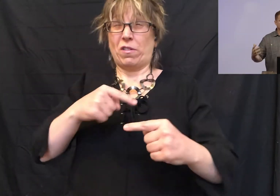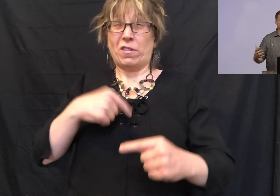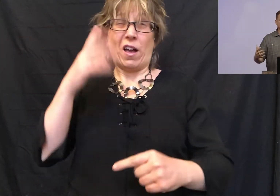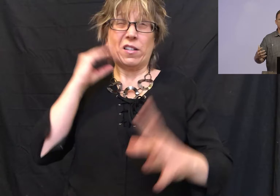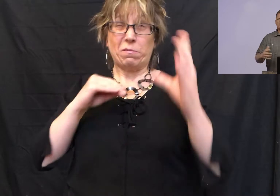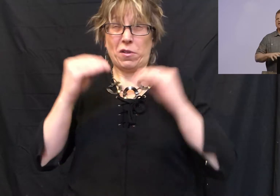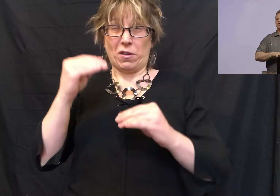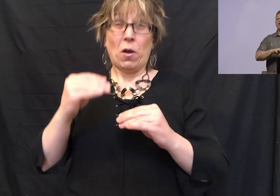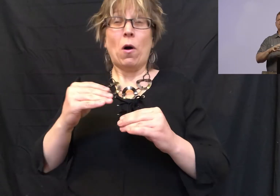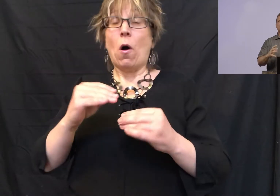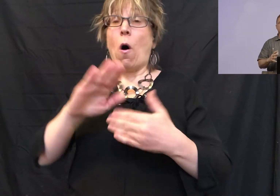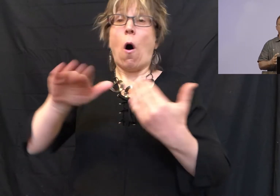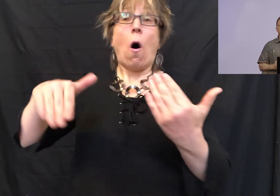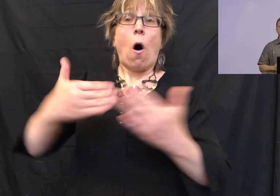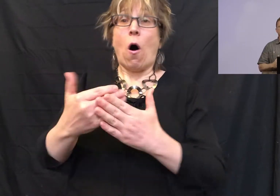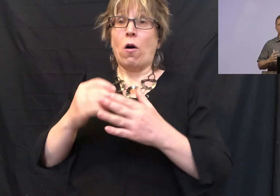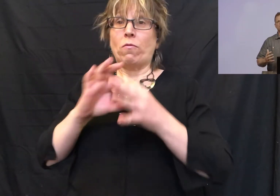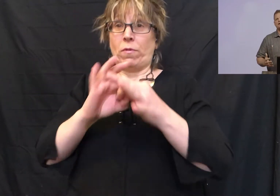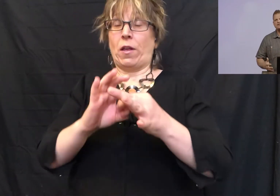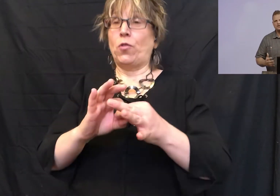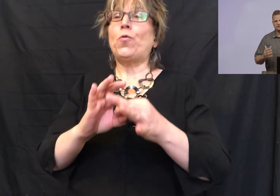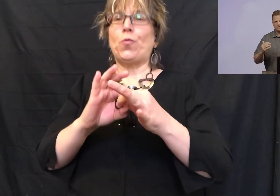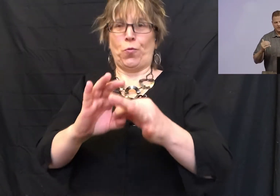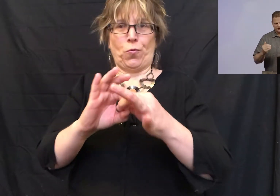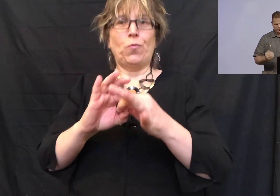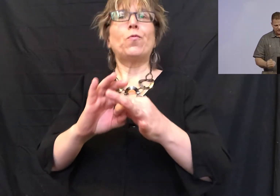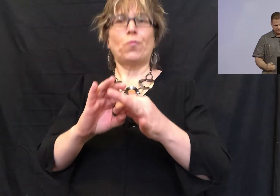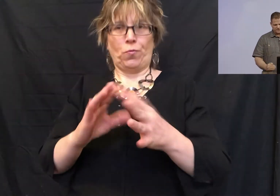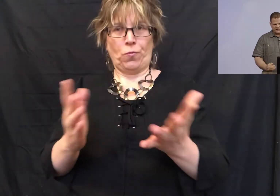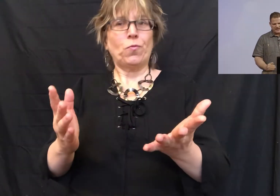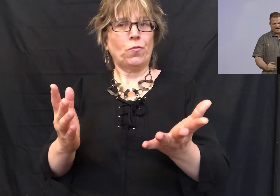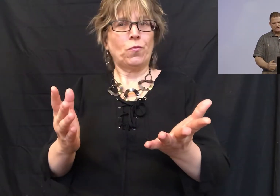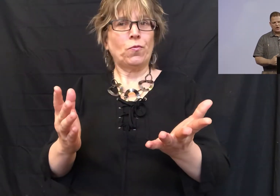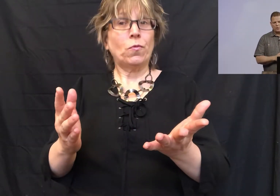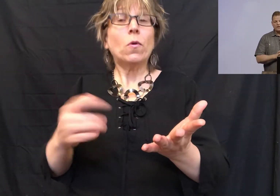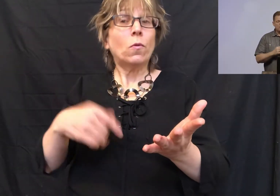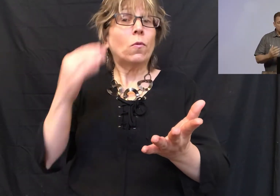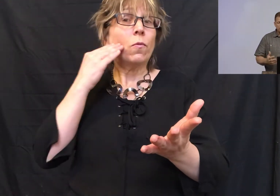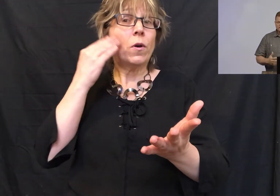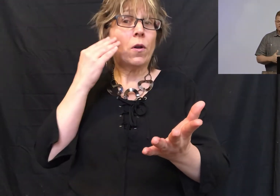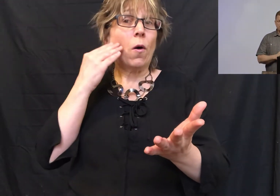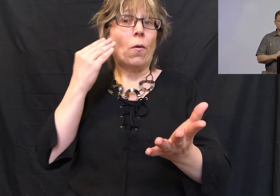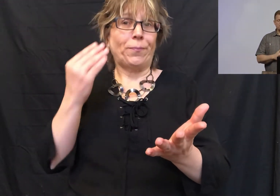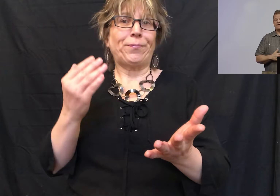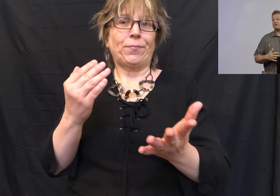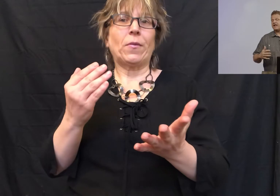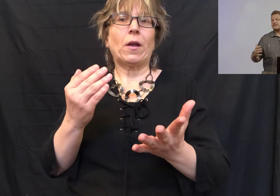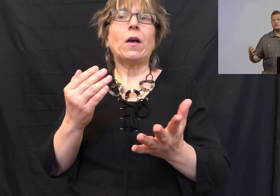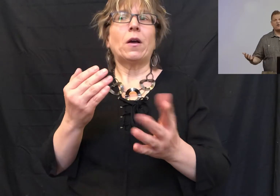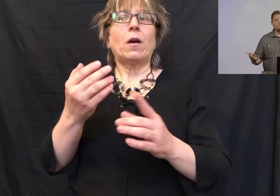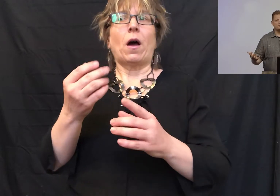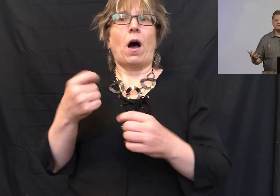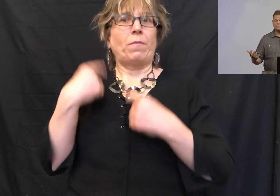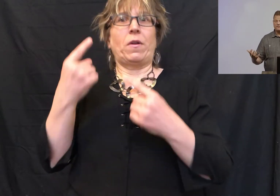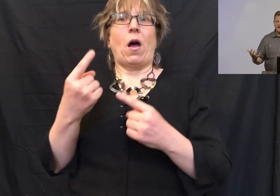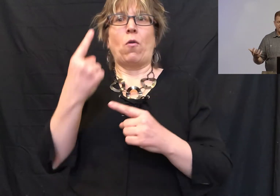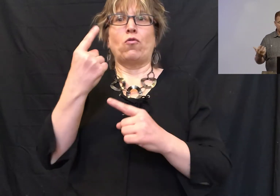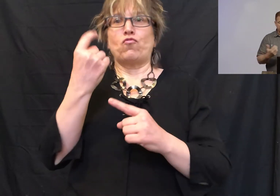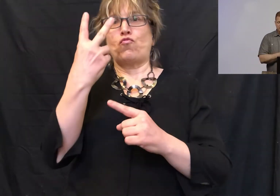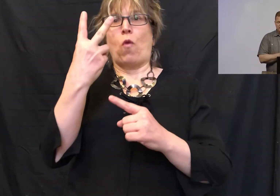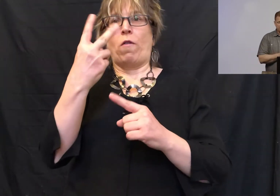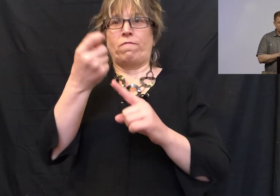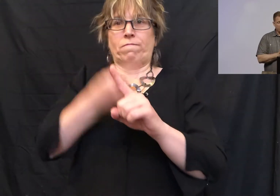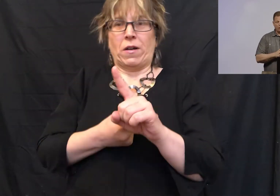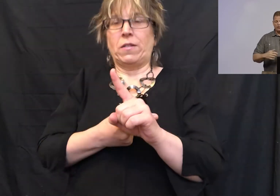people are going through is all tied around relationships. And so we know this, especially after the last 12 months that we've